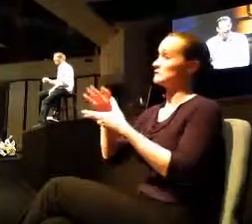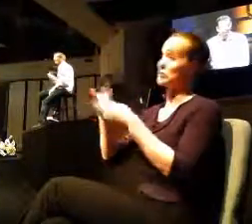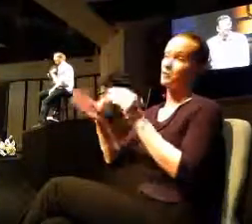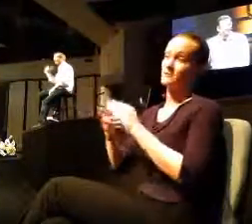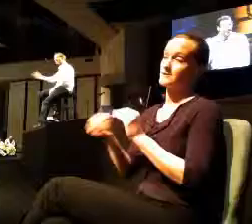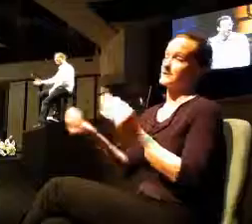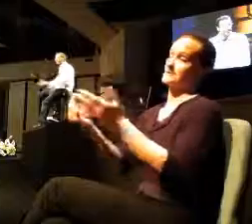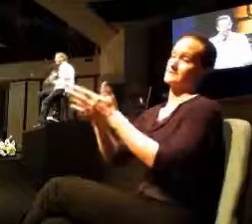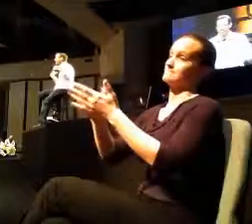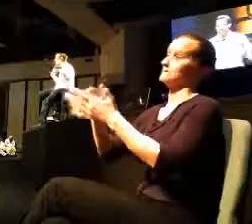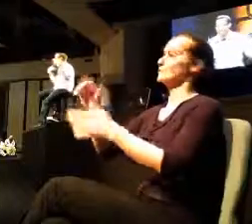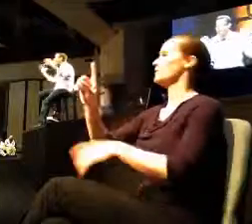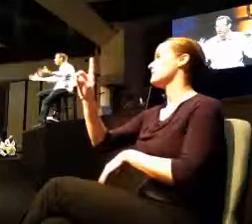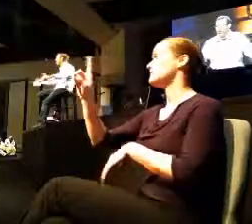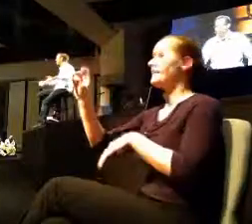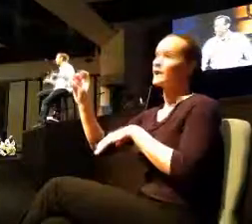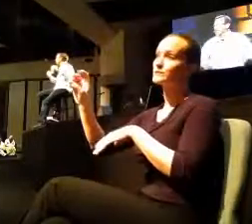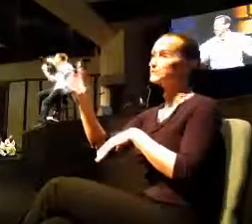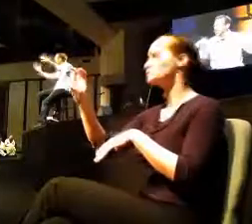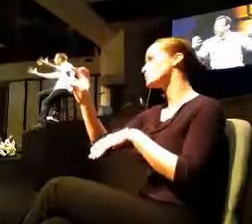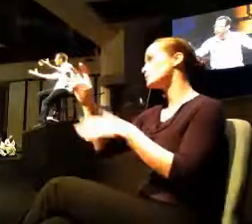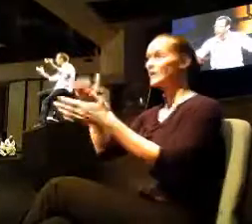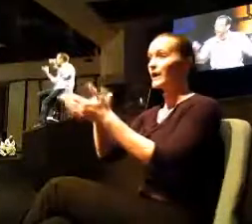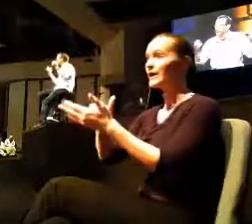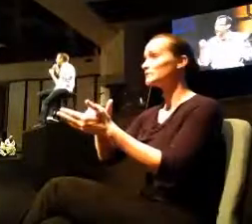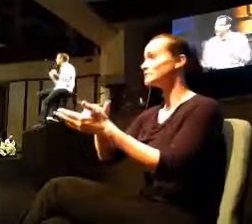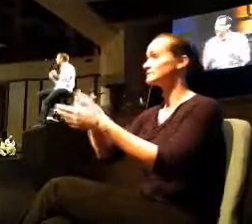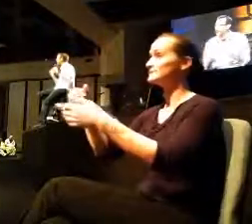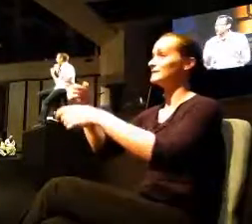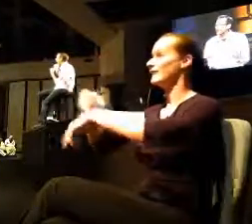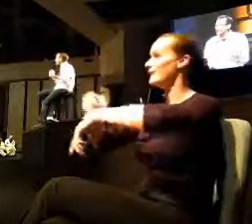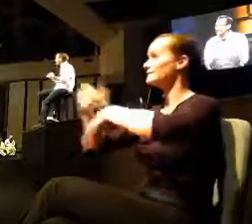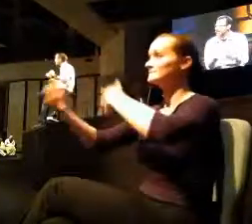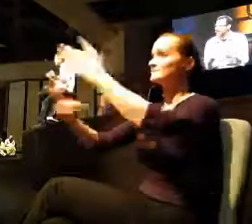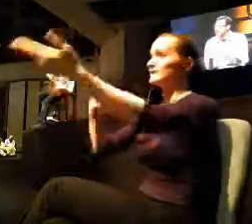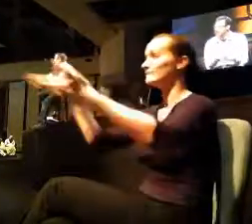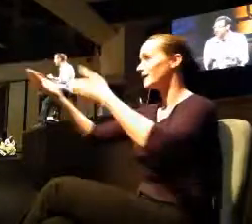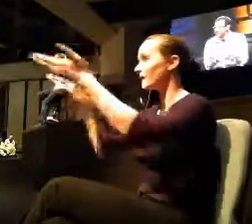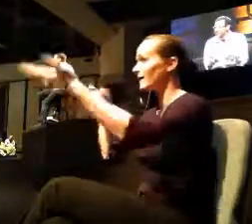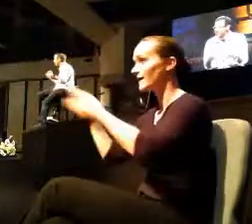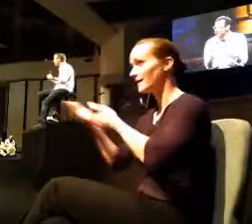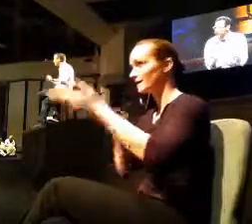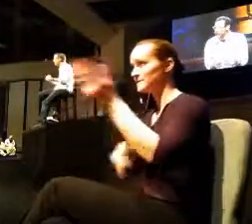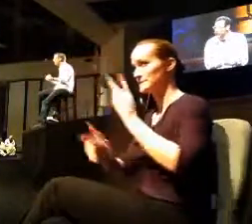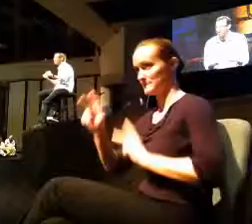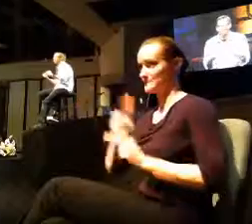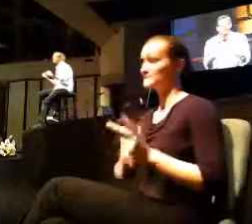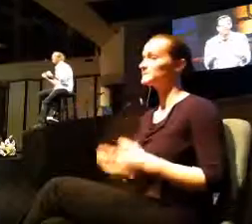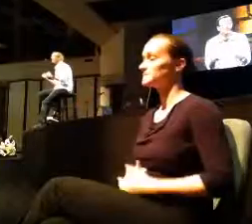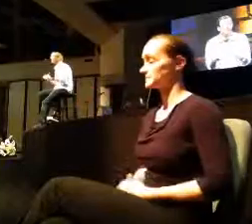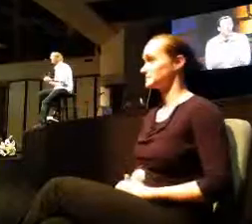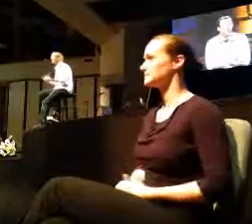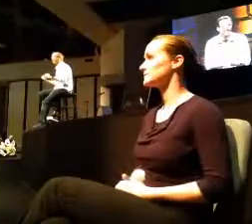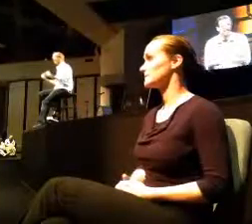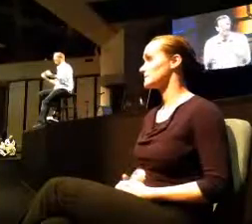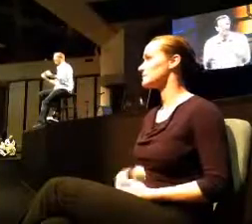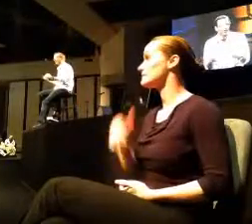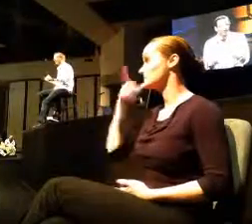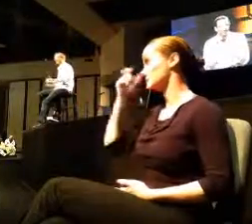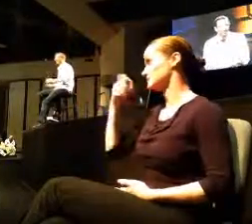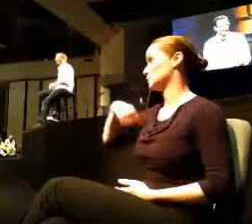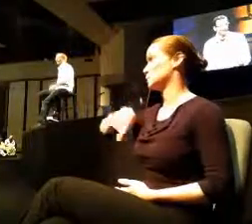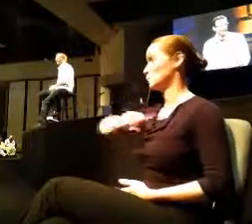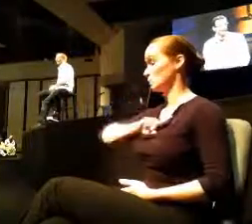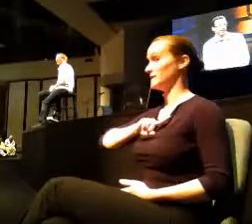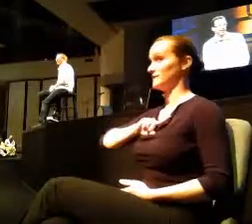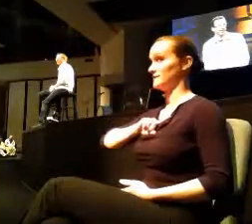and thousands of times, because we are a movement and we're going to pull those in who are asking those deep questions of the soul, because we are